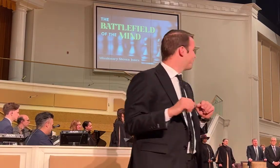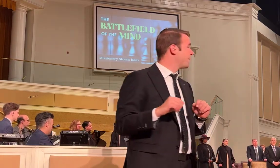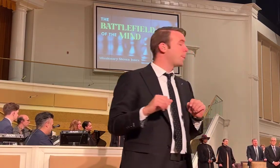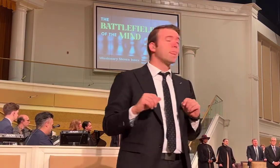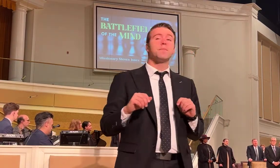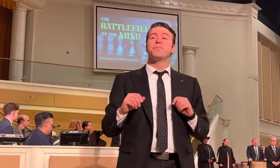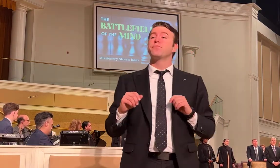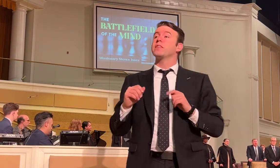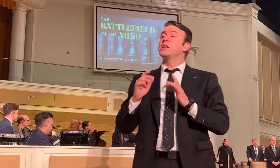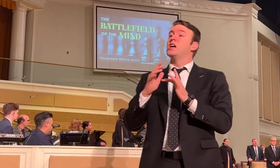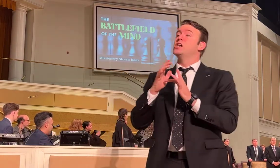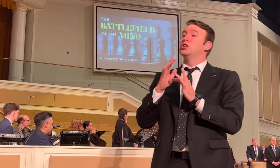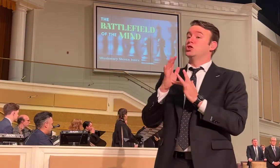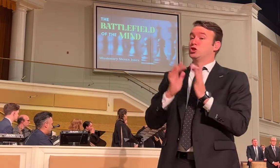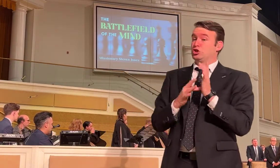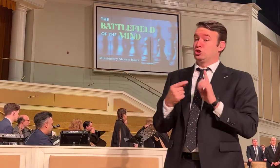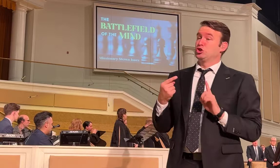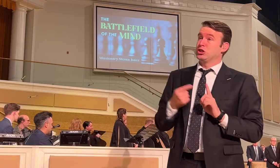Is it any coincidence